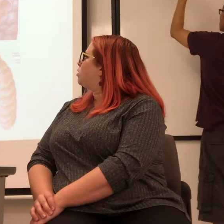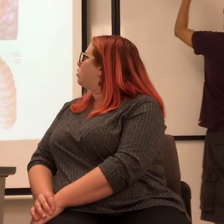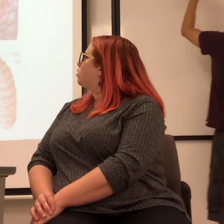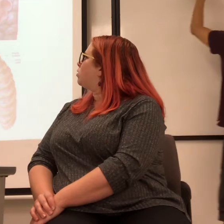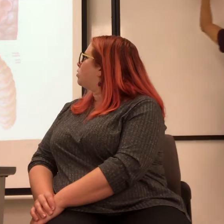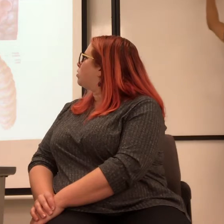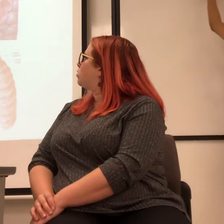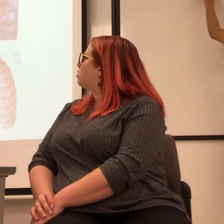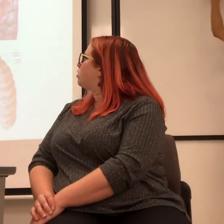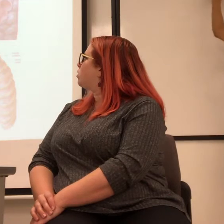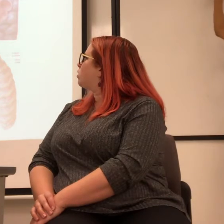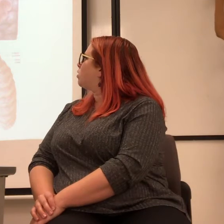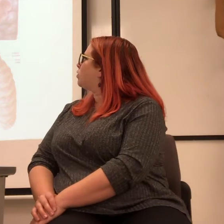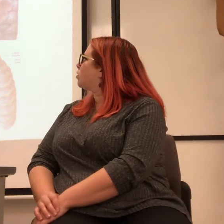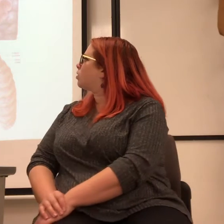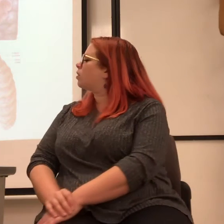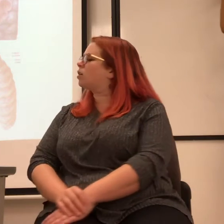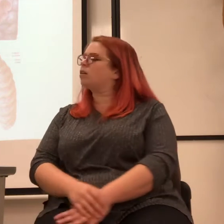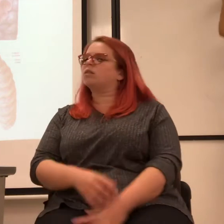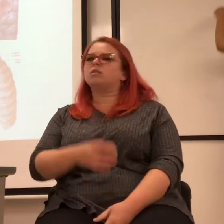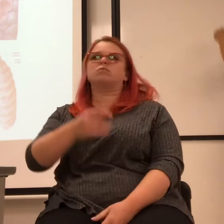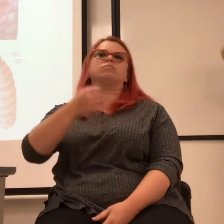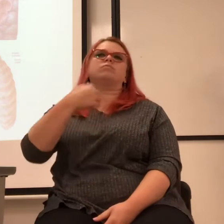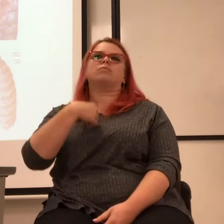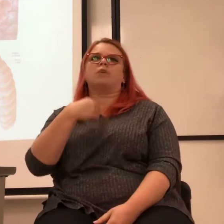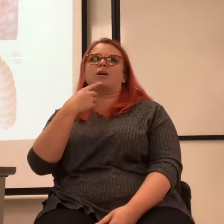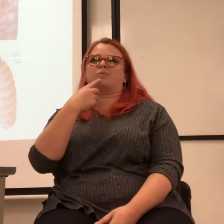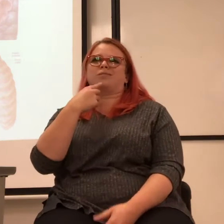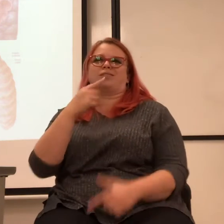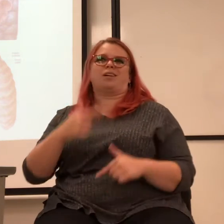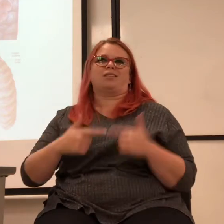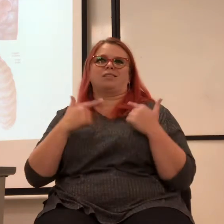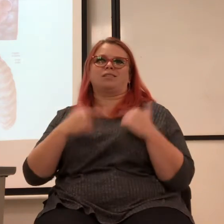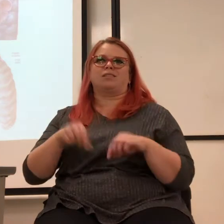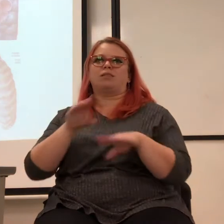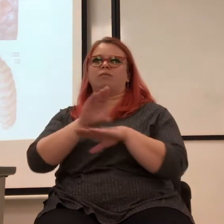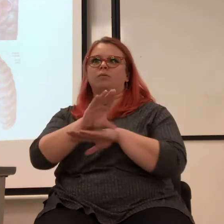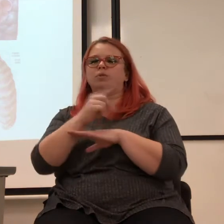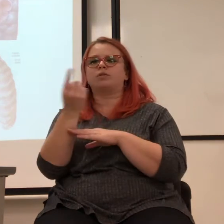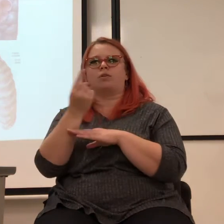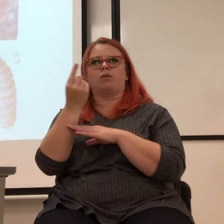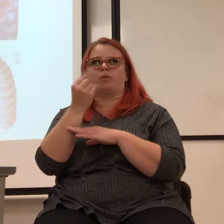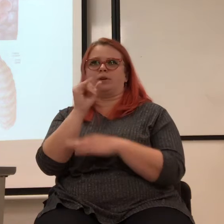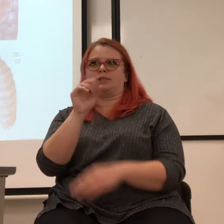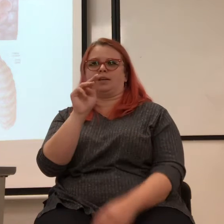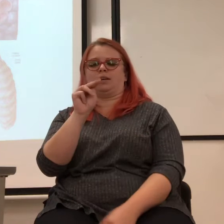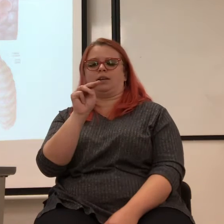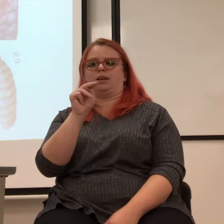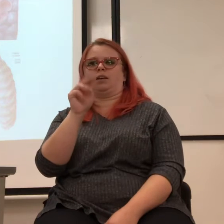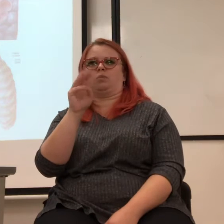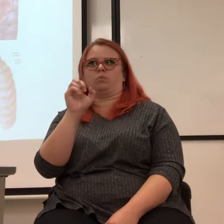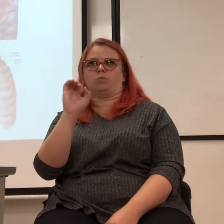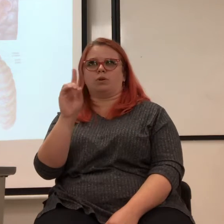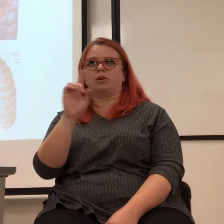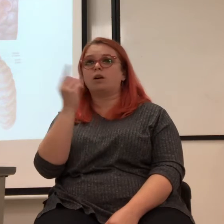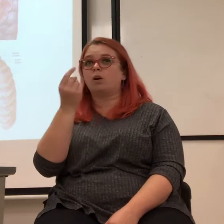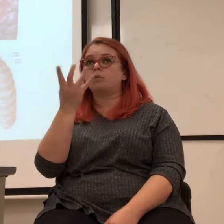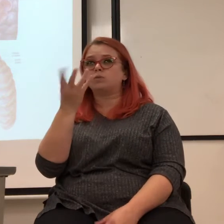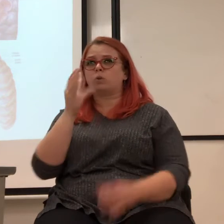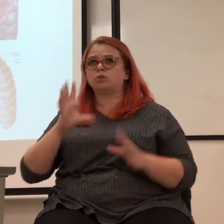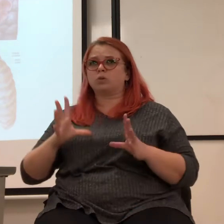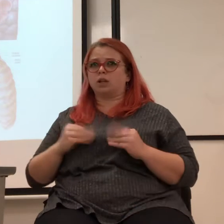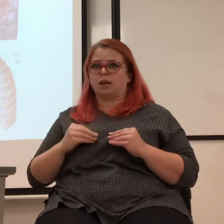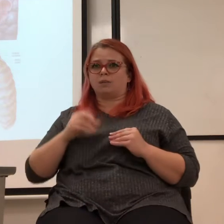Lung forces. I'll just put in to remind us they're always inward forces. The lung always wants to collapse. It doesn't naturally want to inflate,